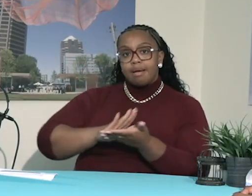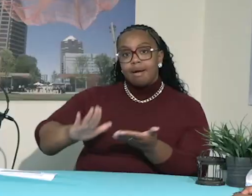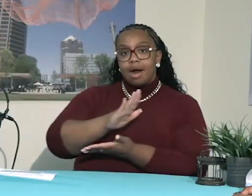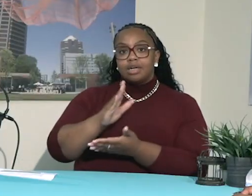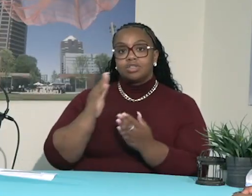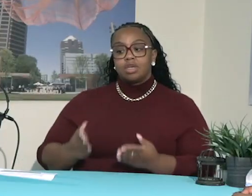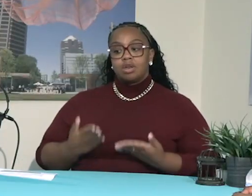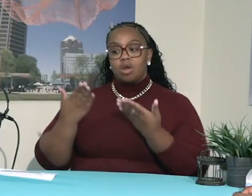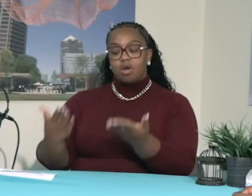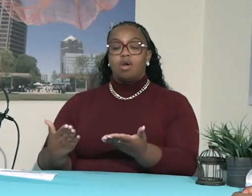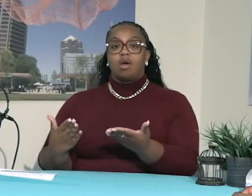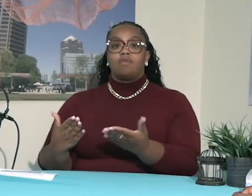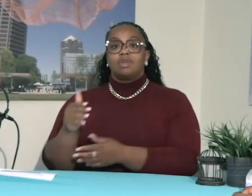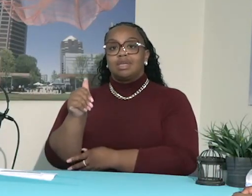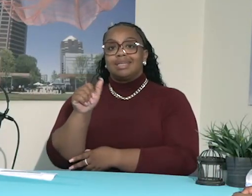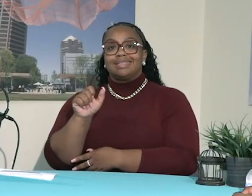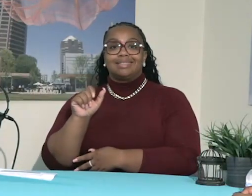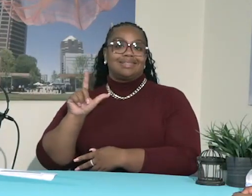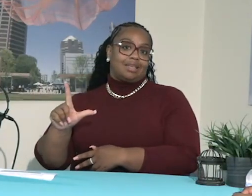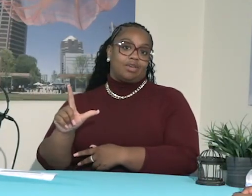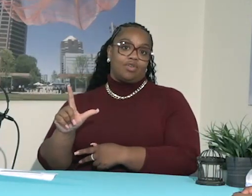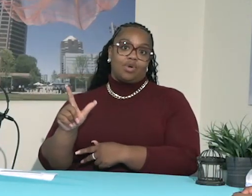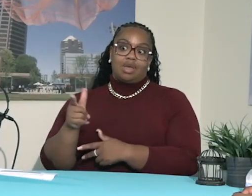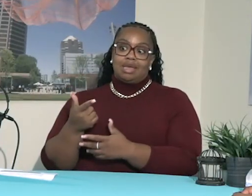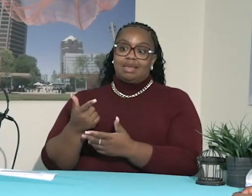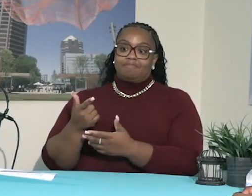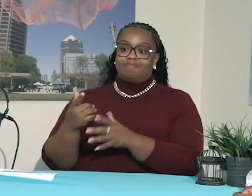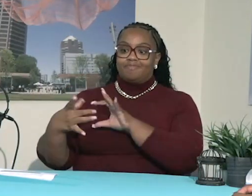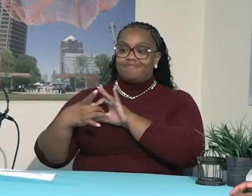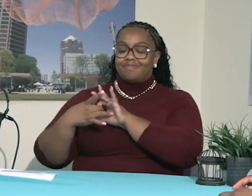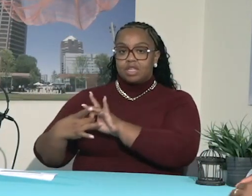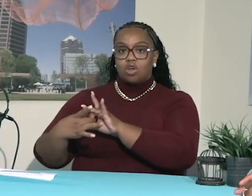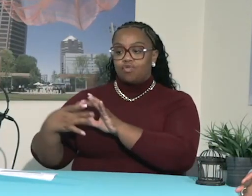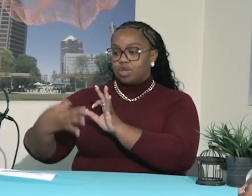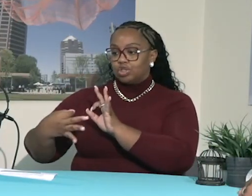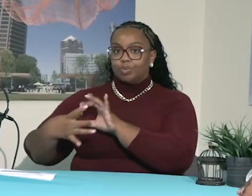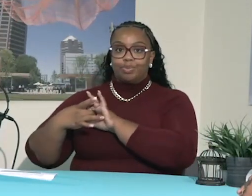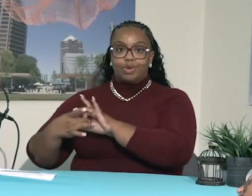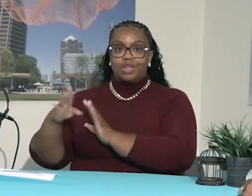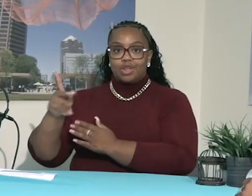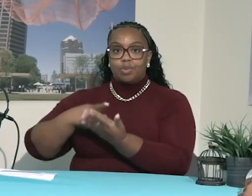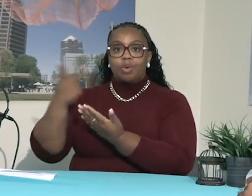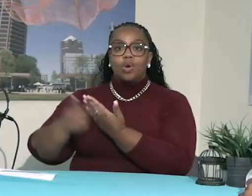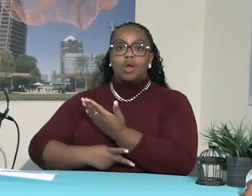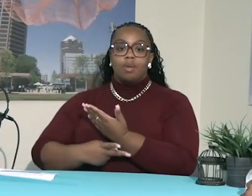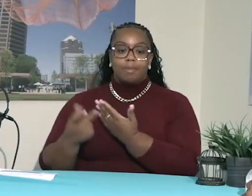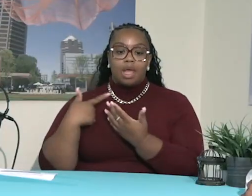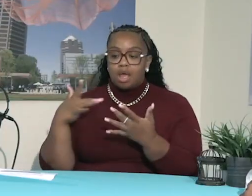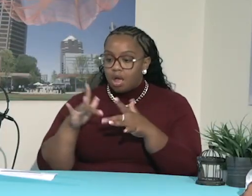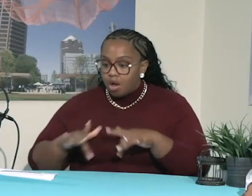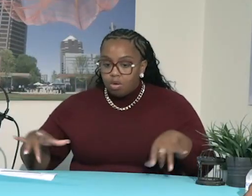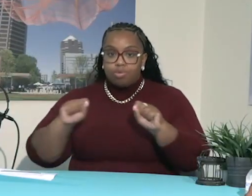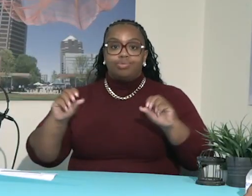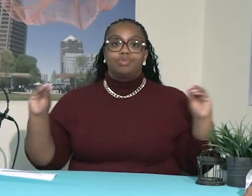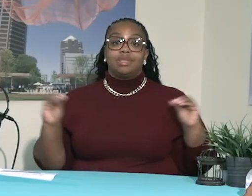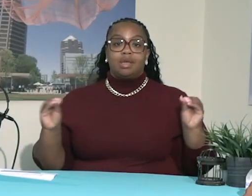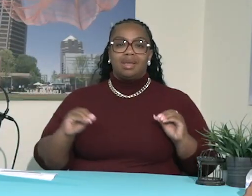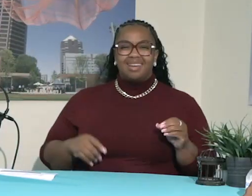Sign Language as an undergrad or graduate program. So that's probably a lot of it. Not one. Not one. We're working to change